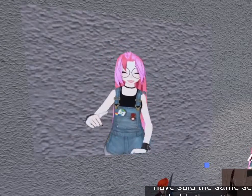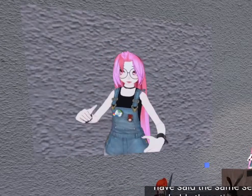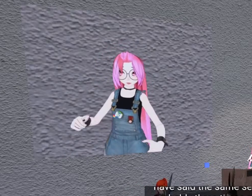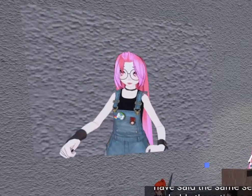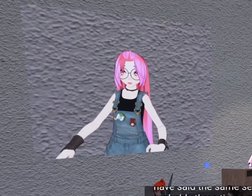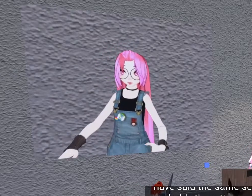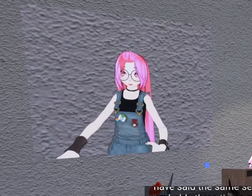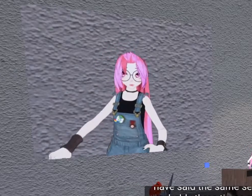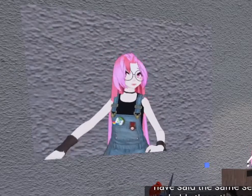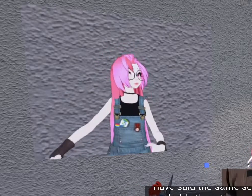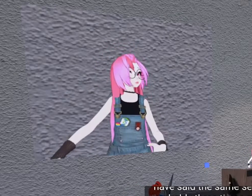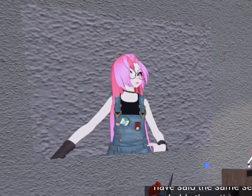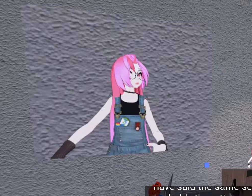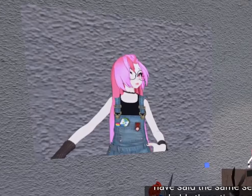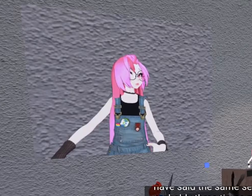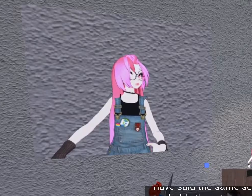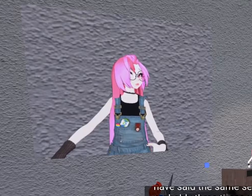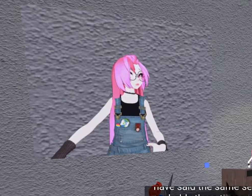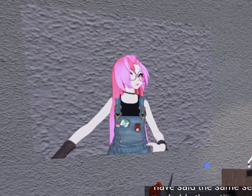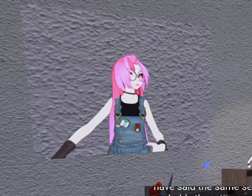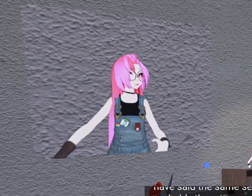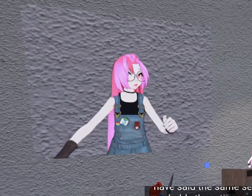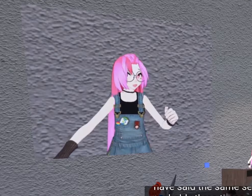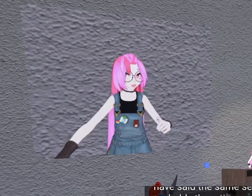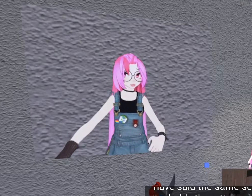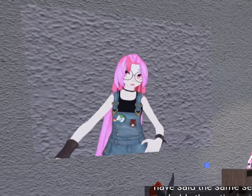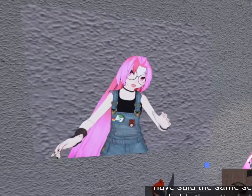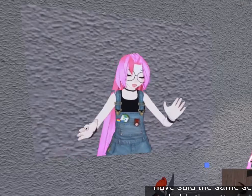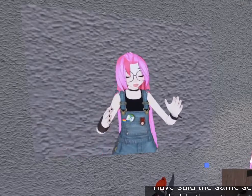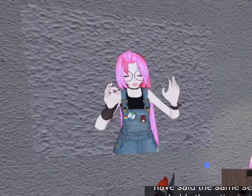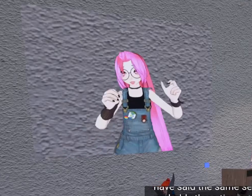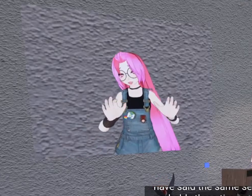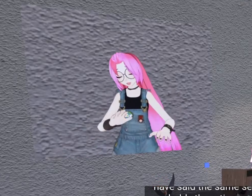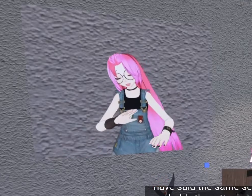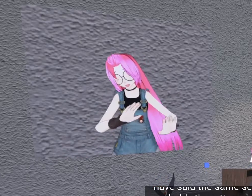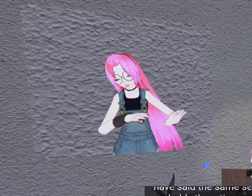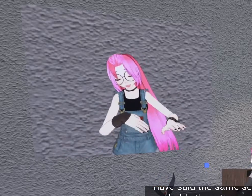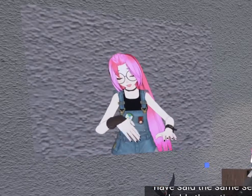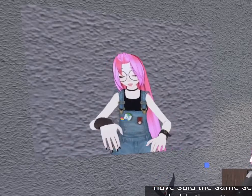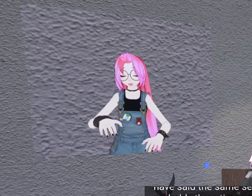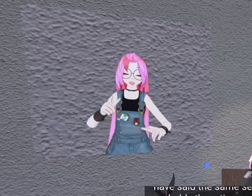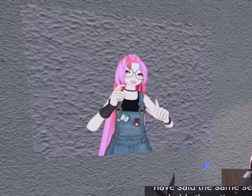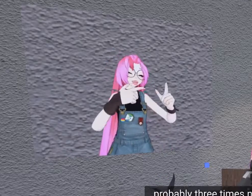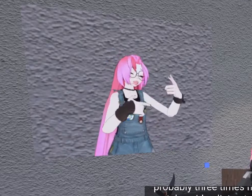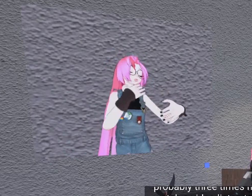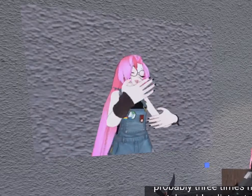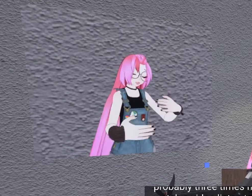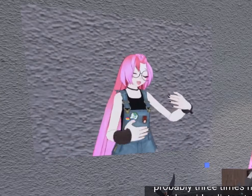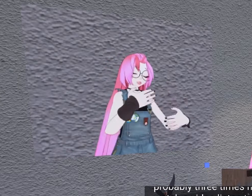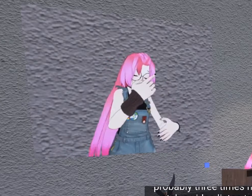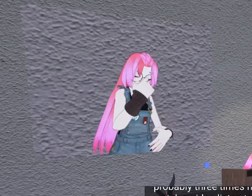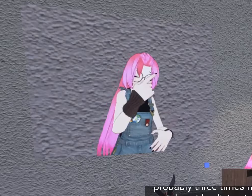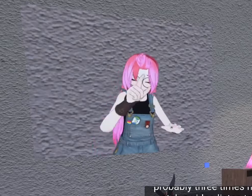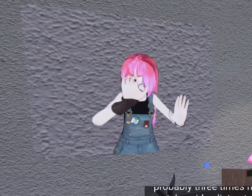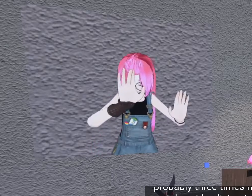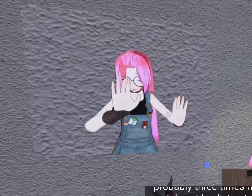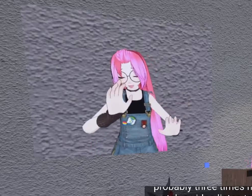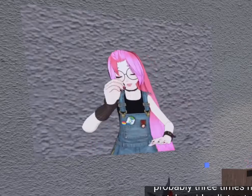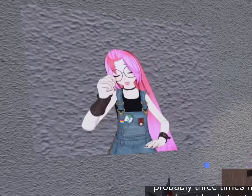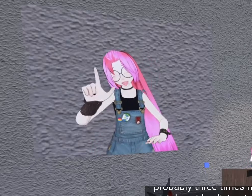Also, why I don't ask about name signs anymore. Yeah, I can teach you about name signs. Next class, if I get asked, I will teach you about